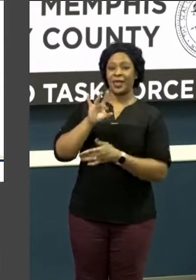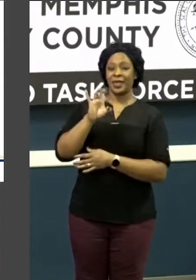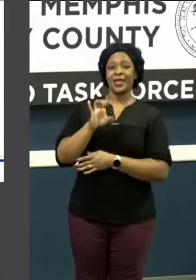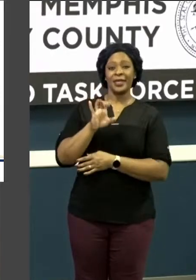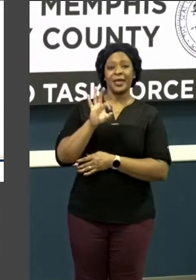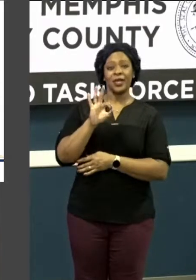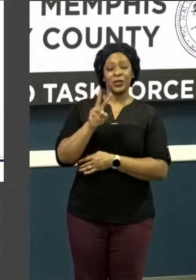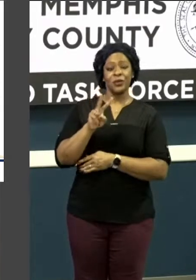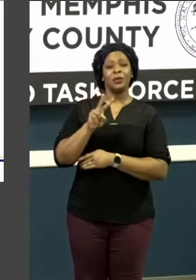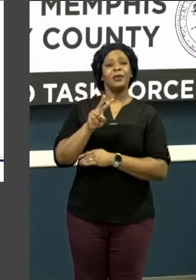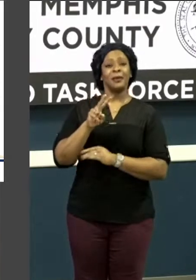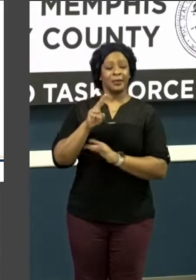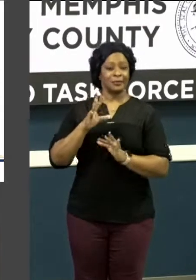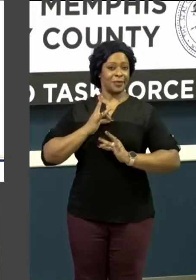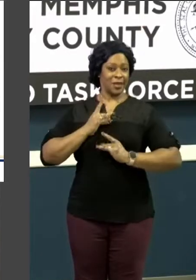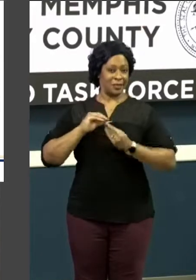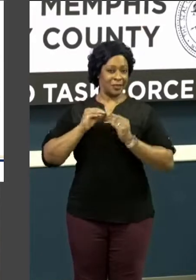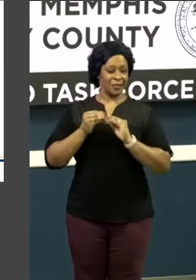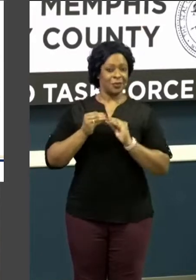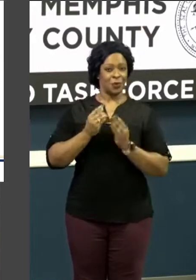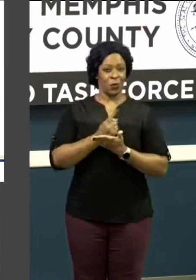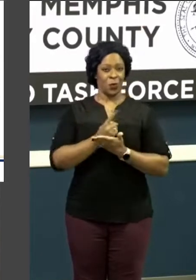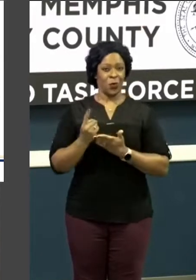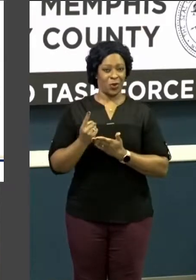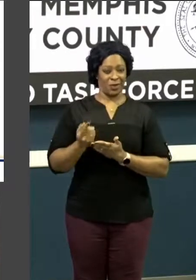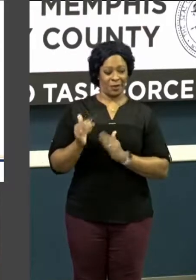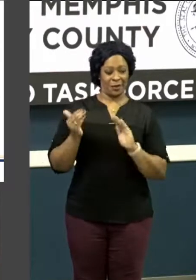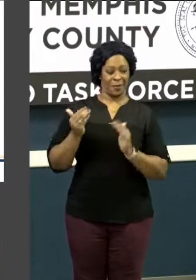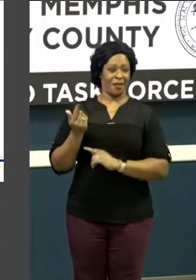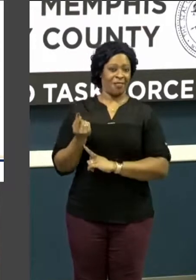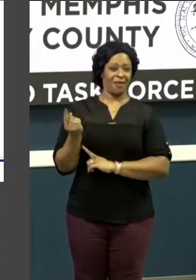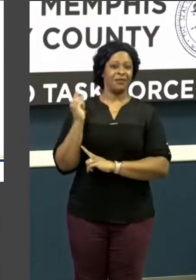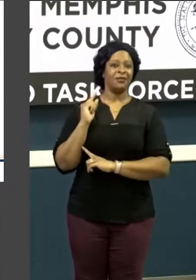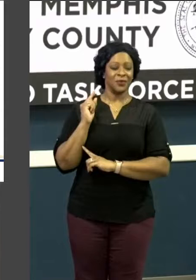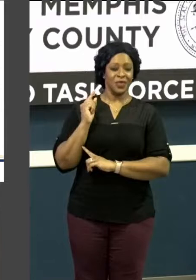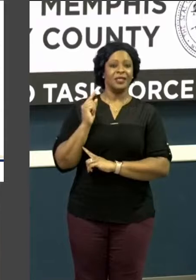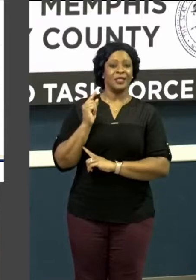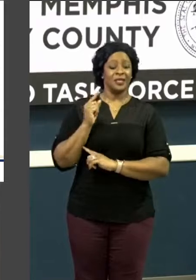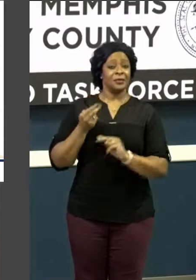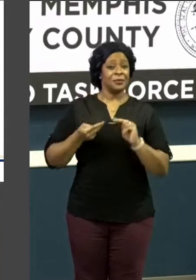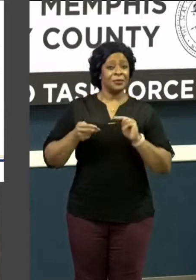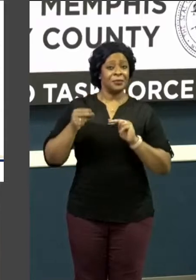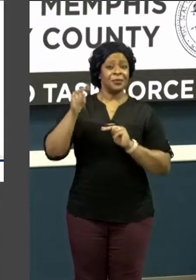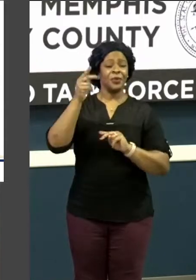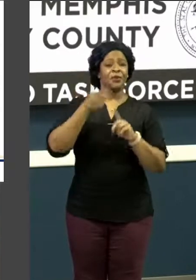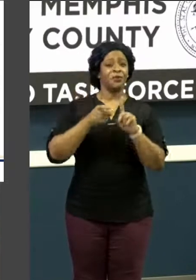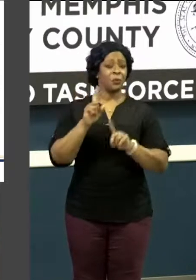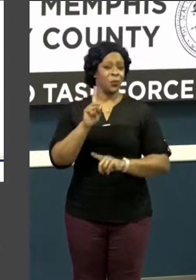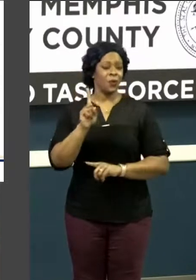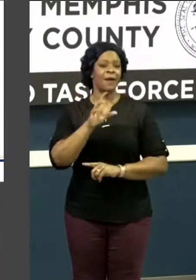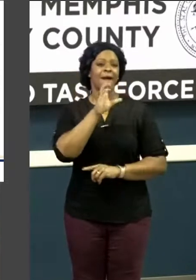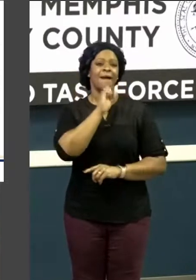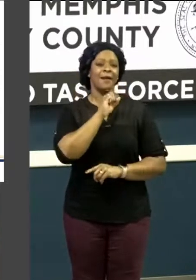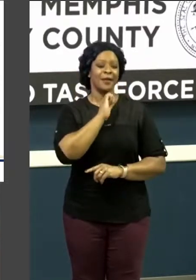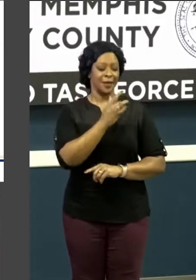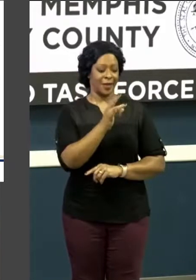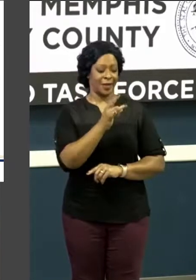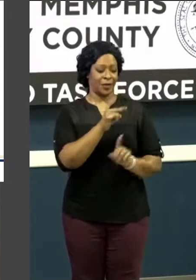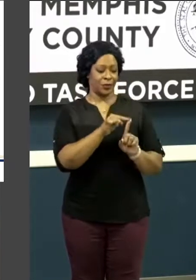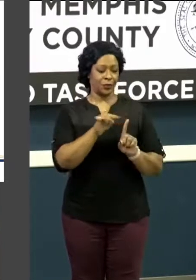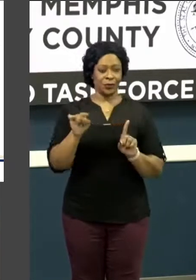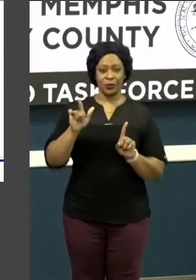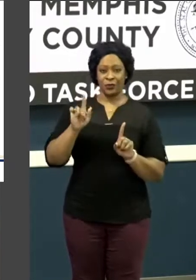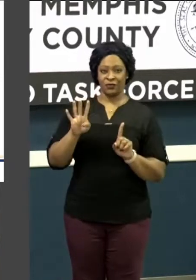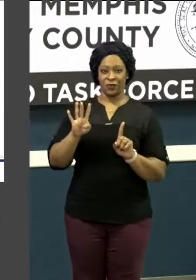23,892 active cases reported just 1 week ago. The greatest increase in cases have been among 18 to